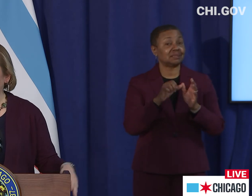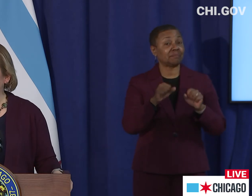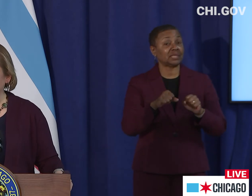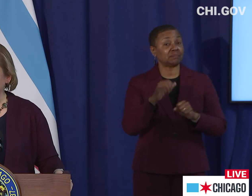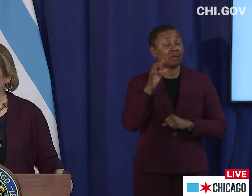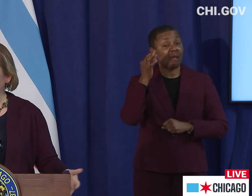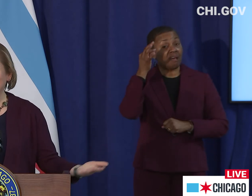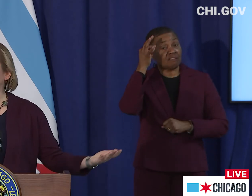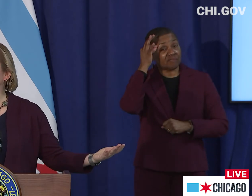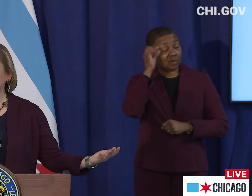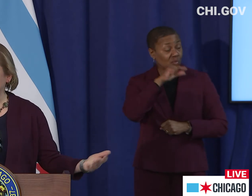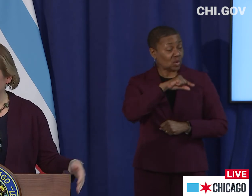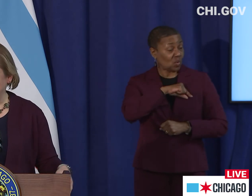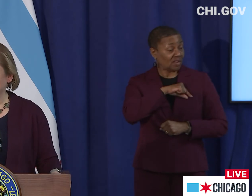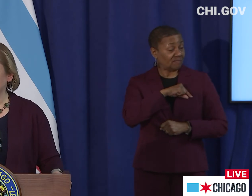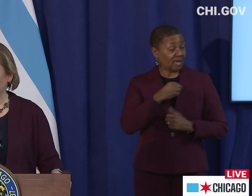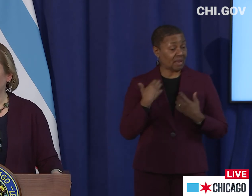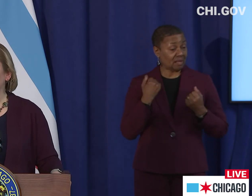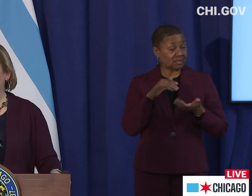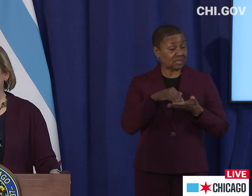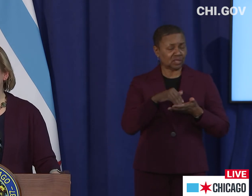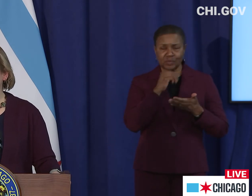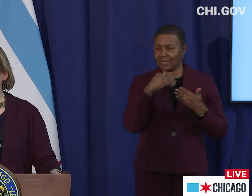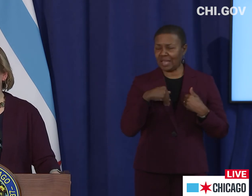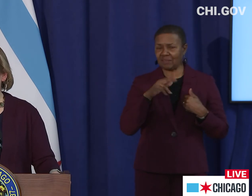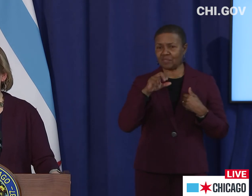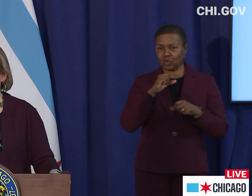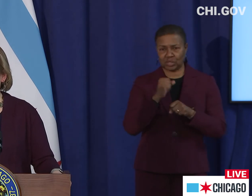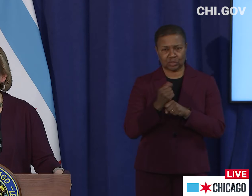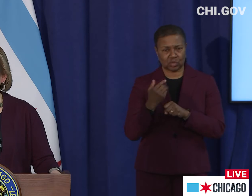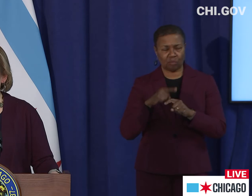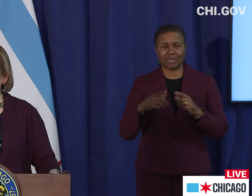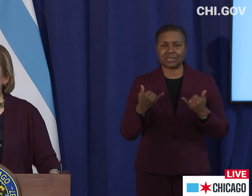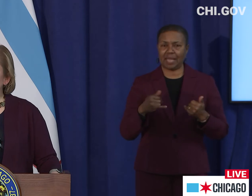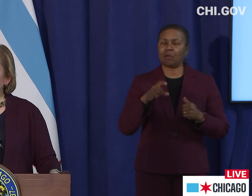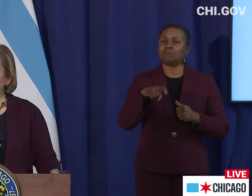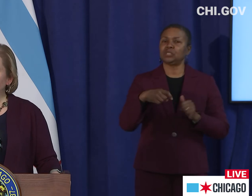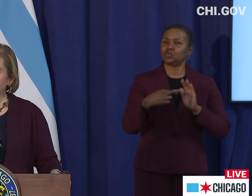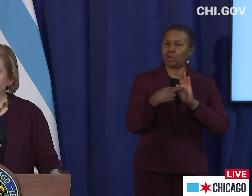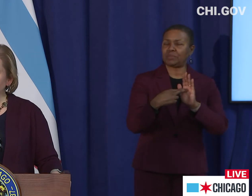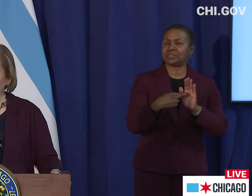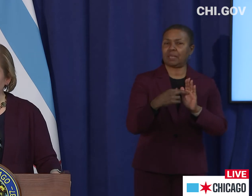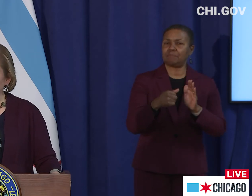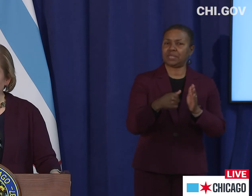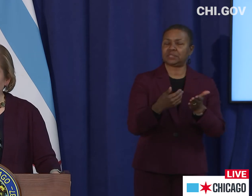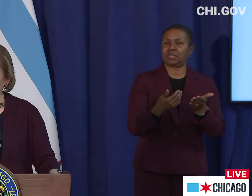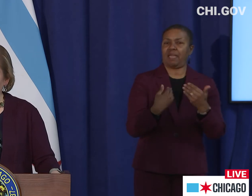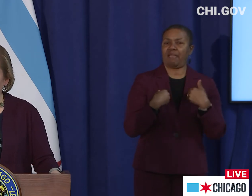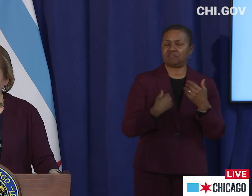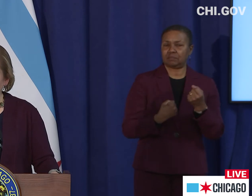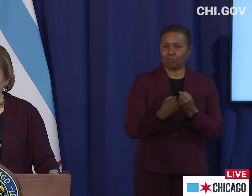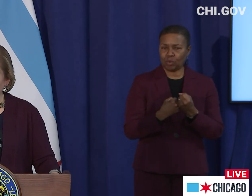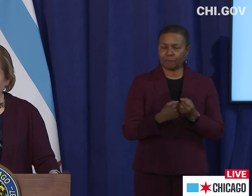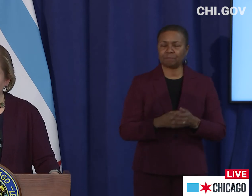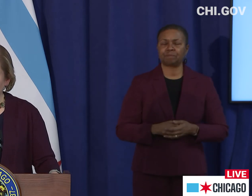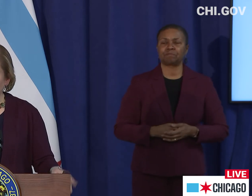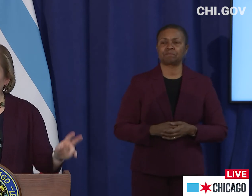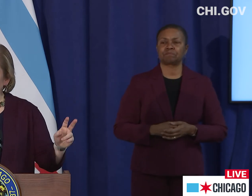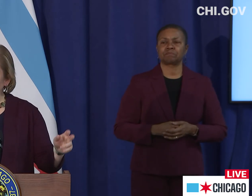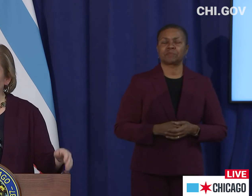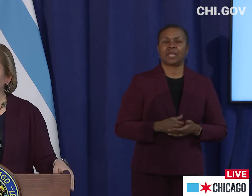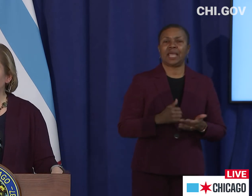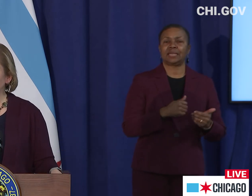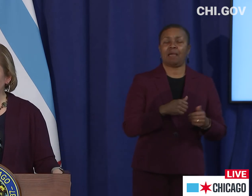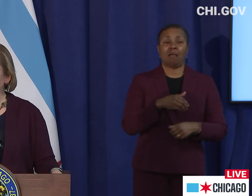Federally qualified health centers didn't exist 30 years ago, but it's important that they're represented. And related to the question about the sort of